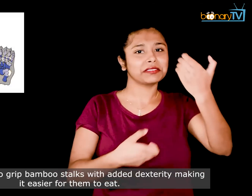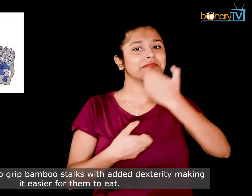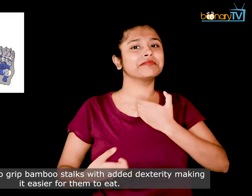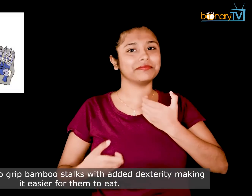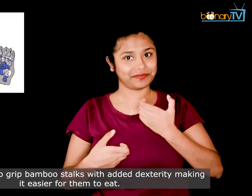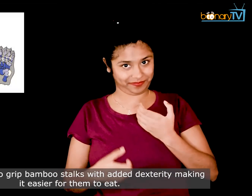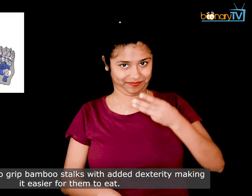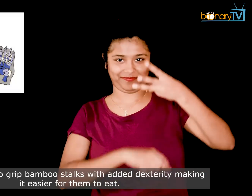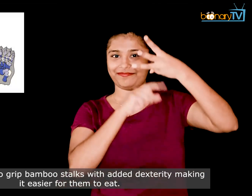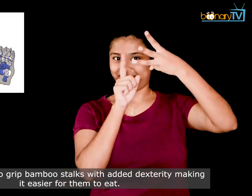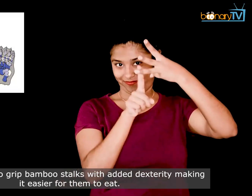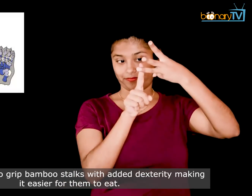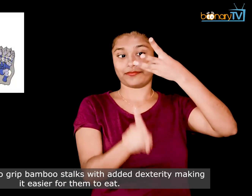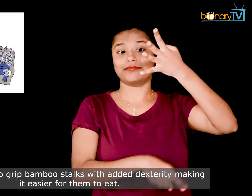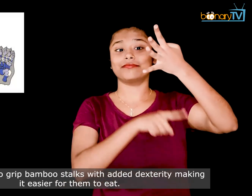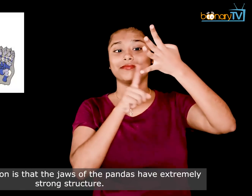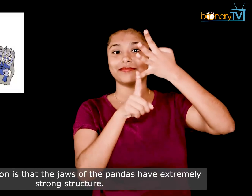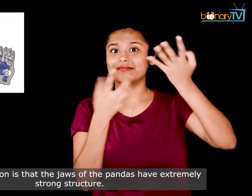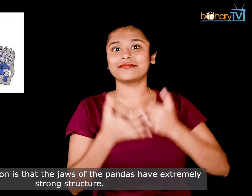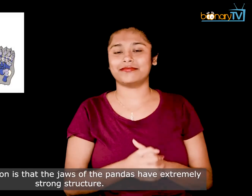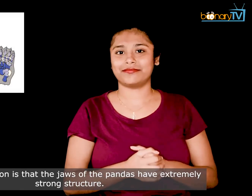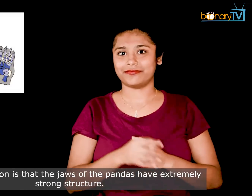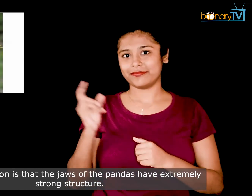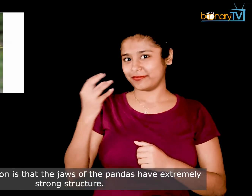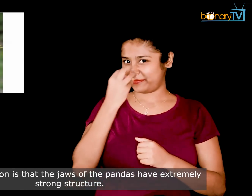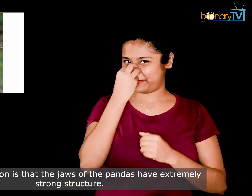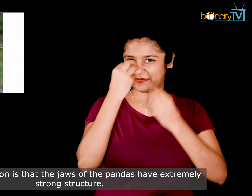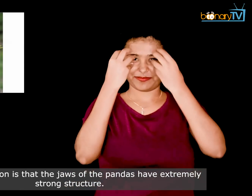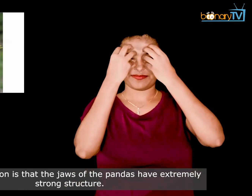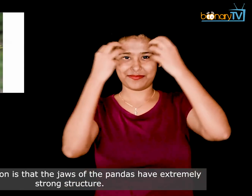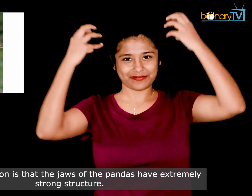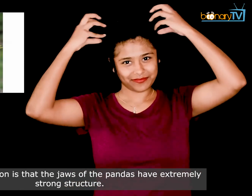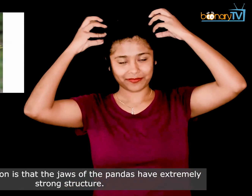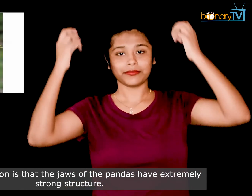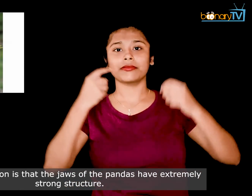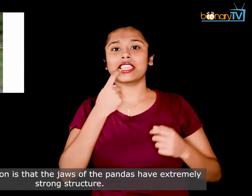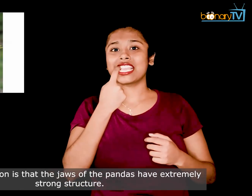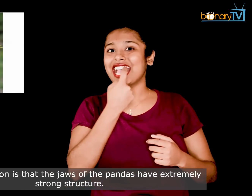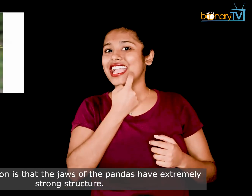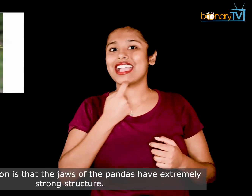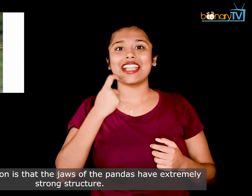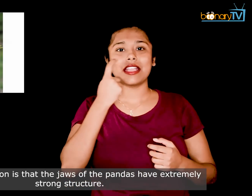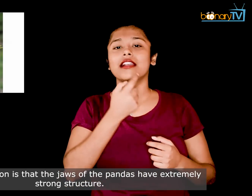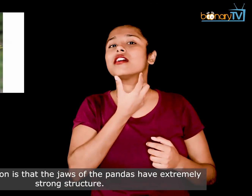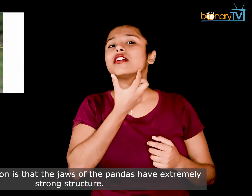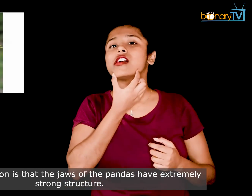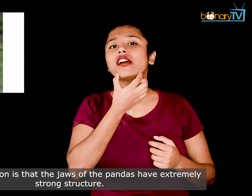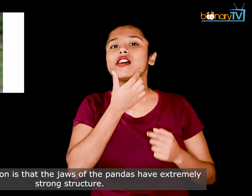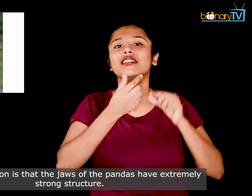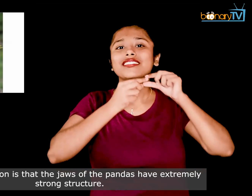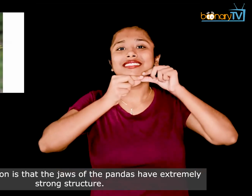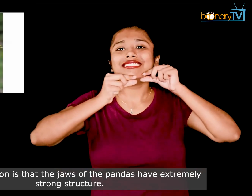for them to eat. One more reason is that the jaws of the